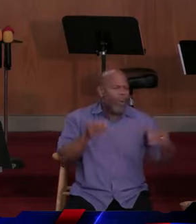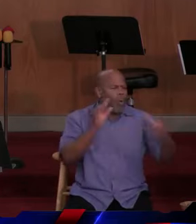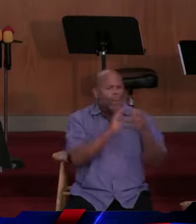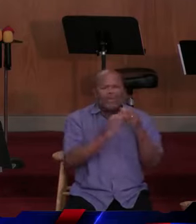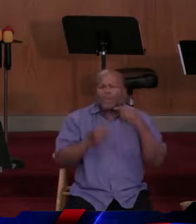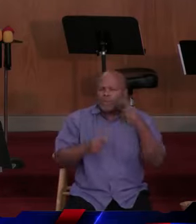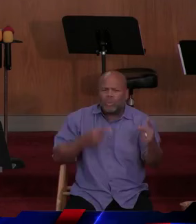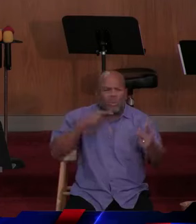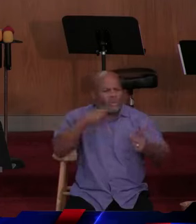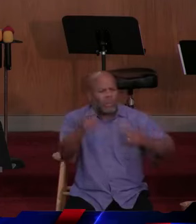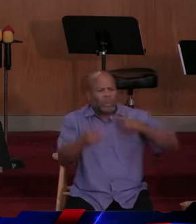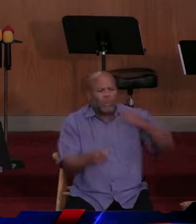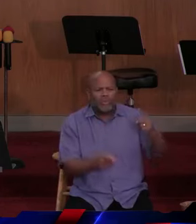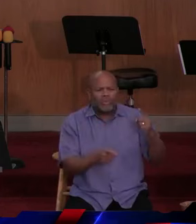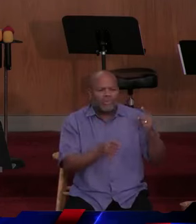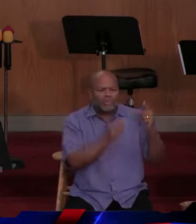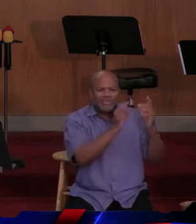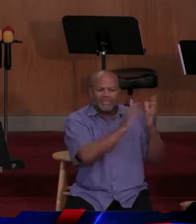it?